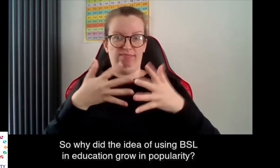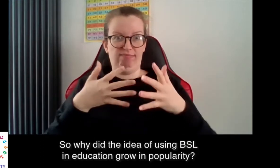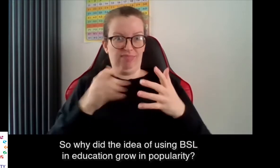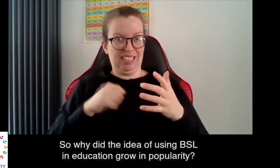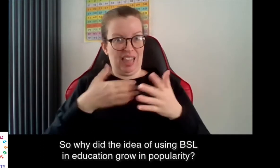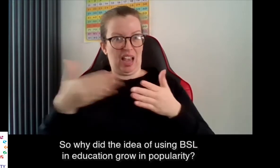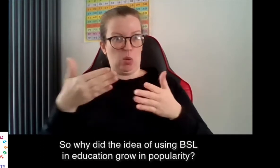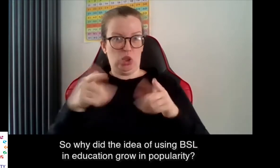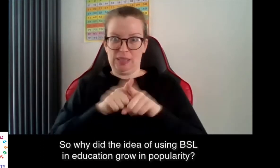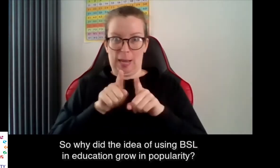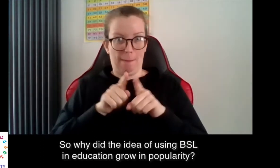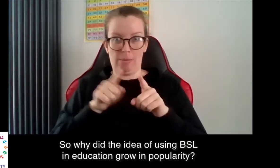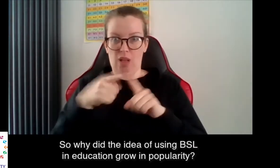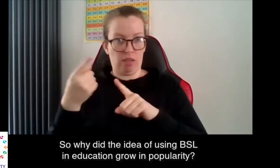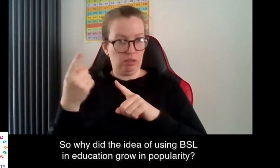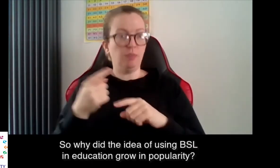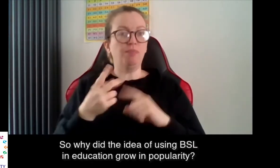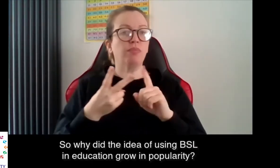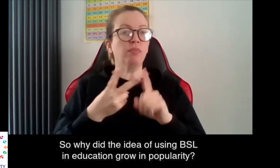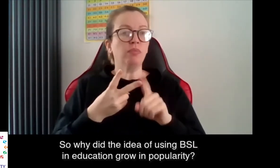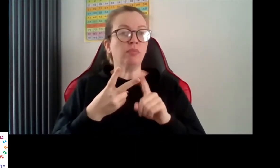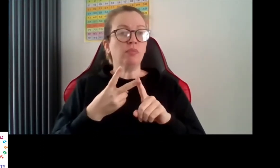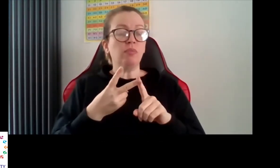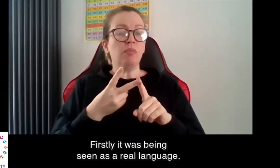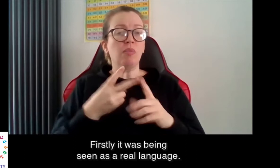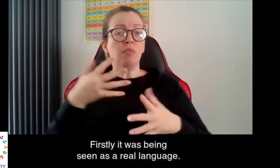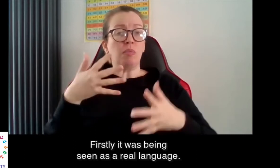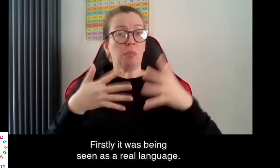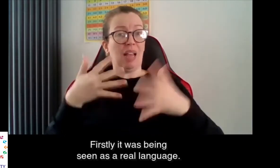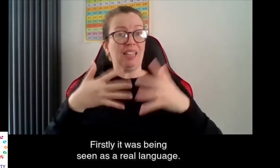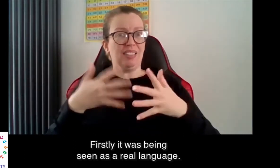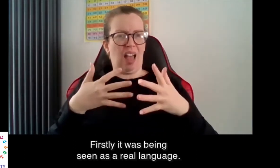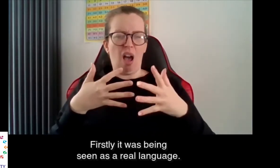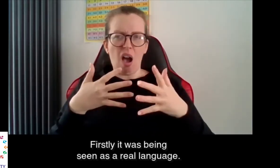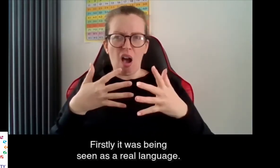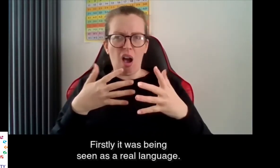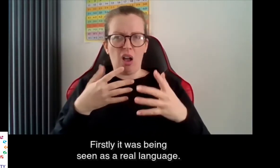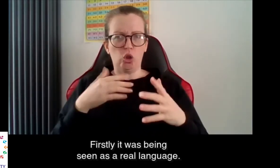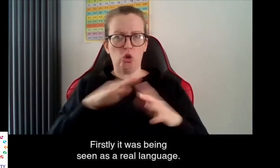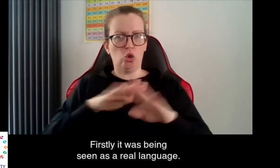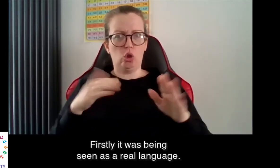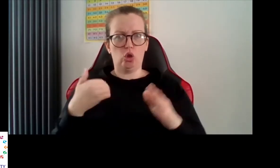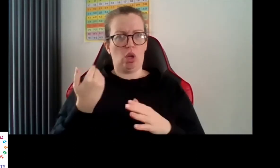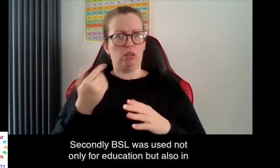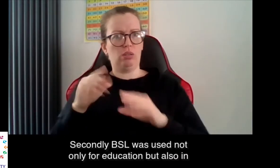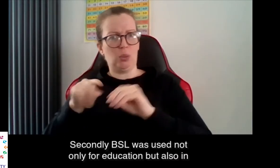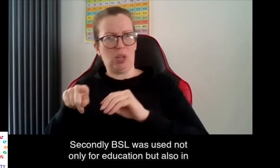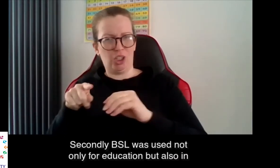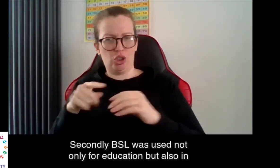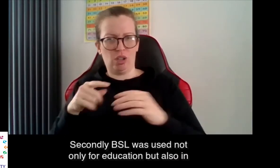using BSL in education grow in popularity? Firstly, it was being seen as a real language. Secondly,